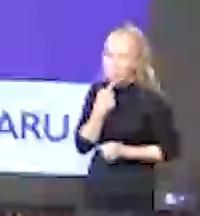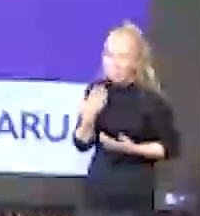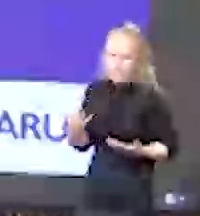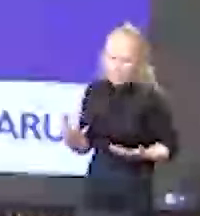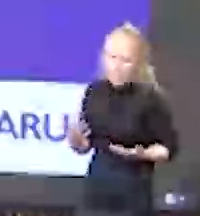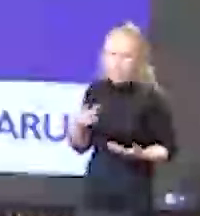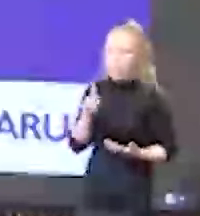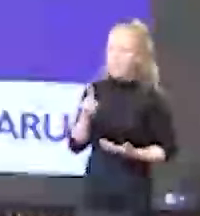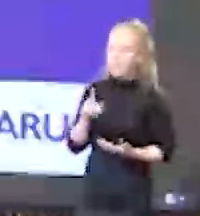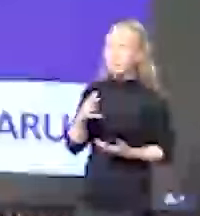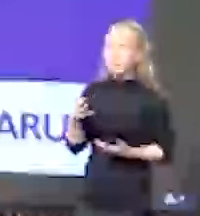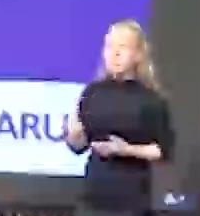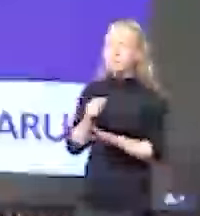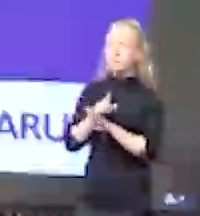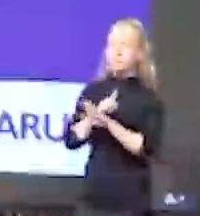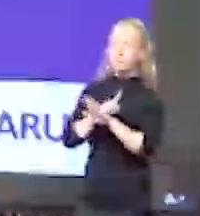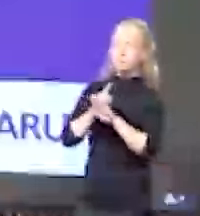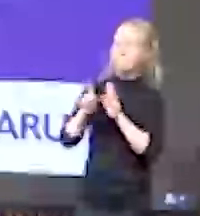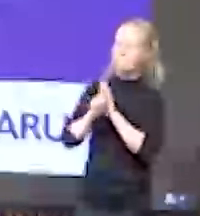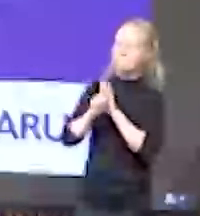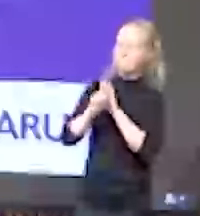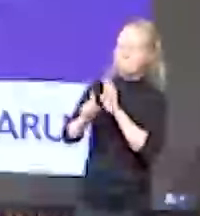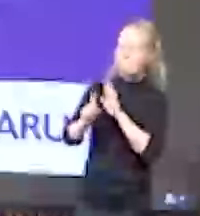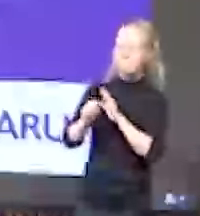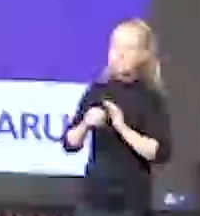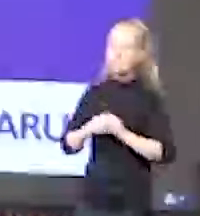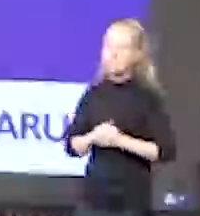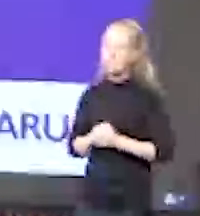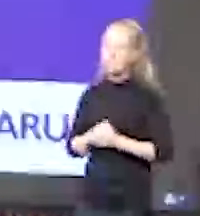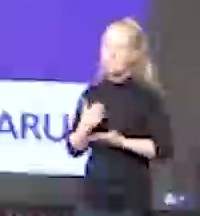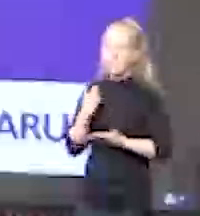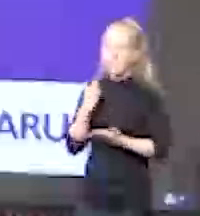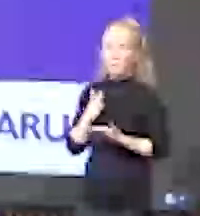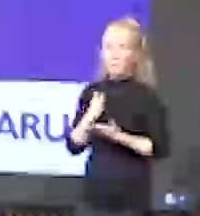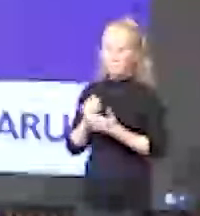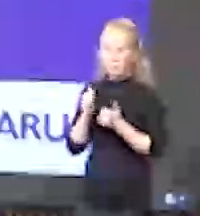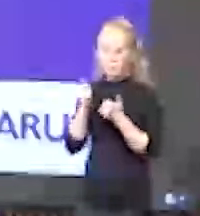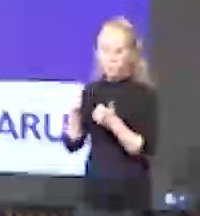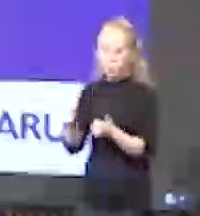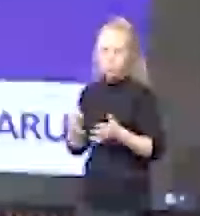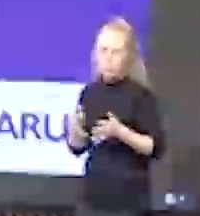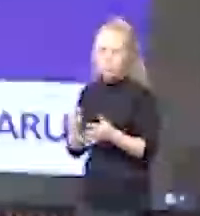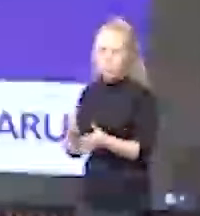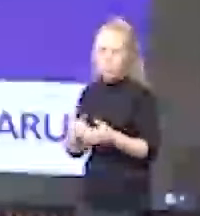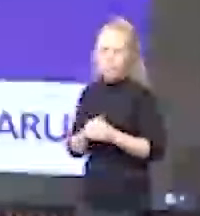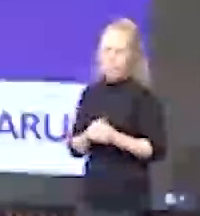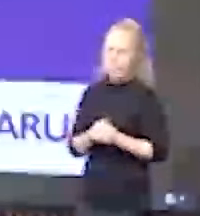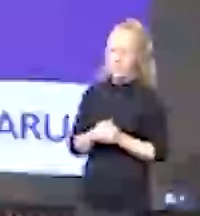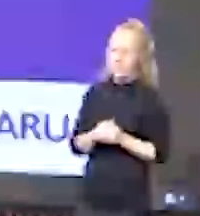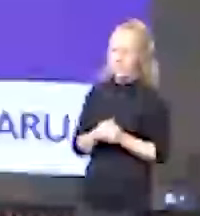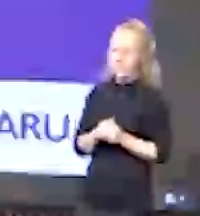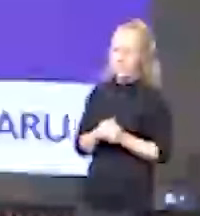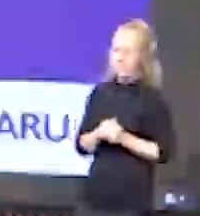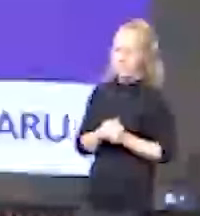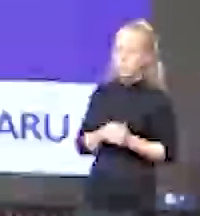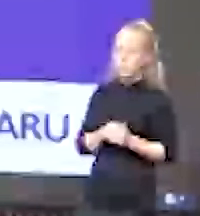in positive outcomes, but it is a really effective way of connecting with your local member of parliament, getting them to then go and